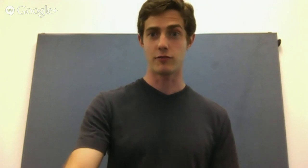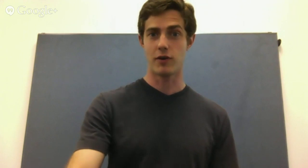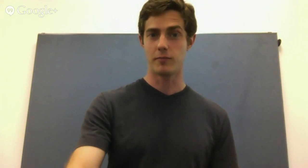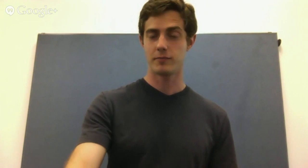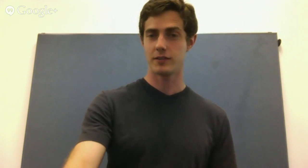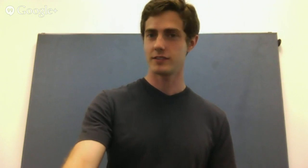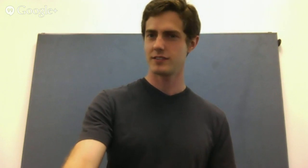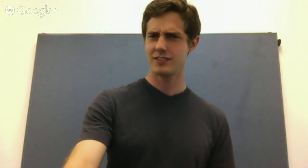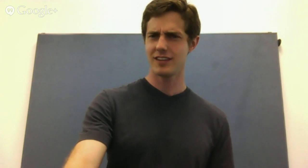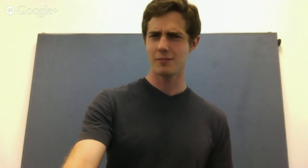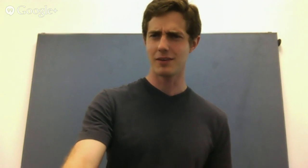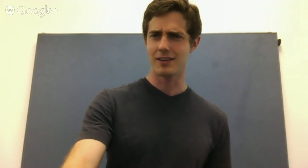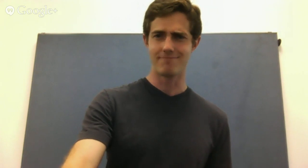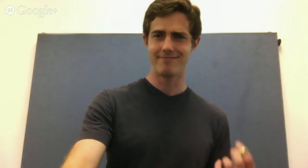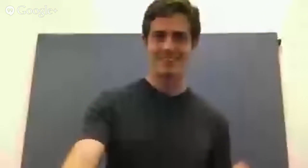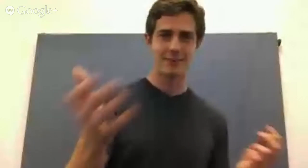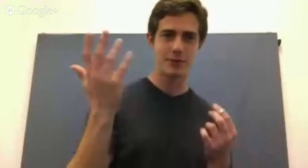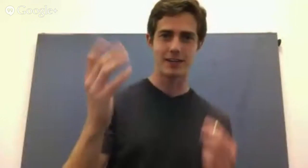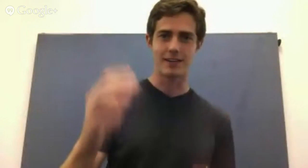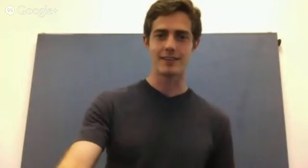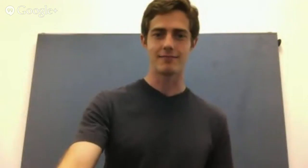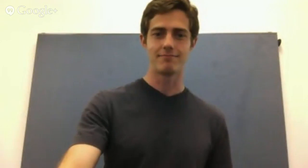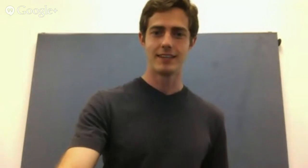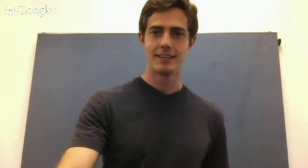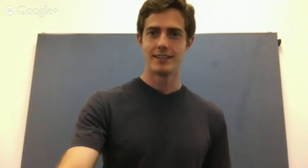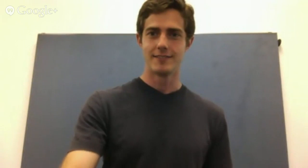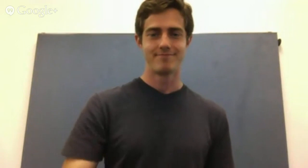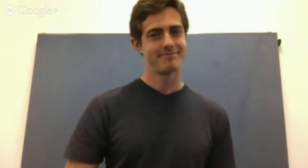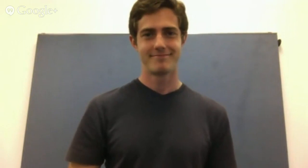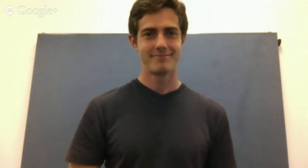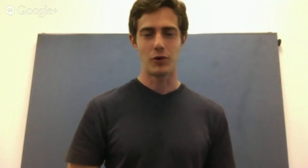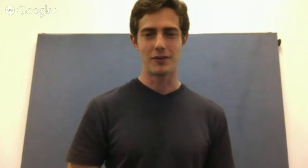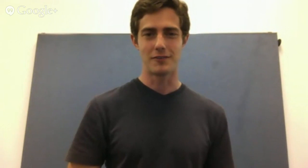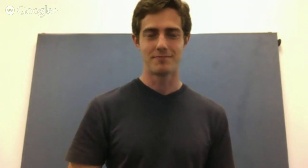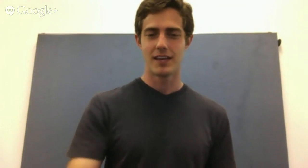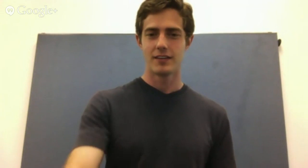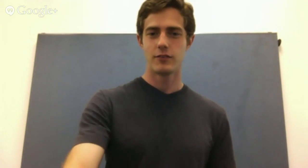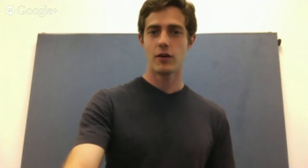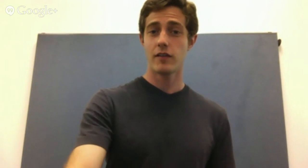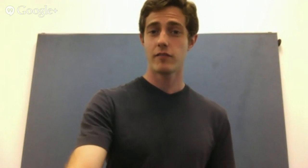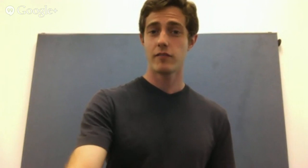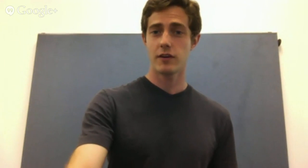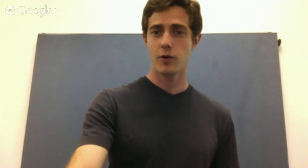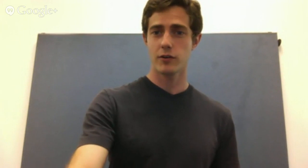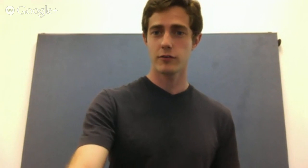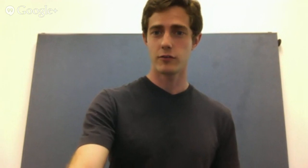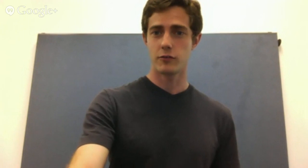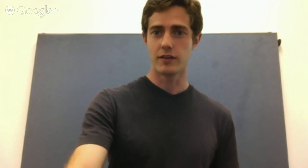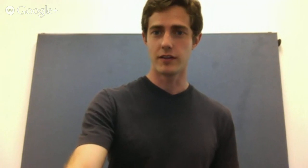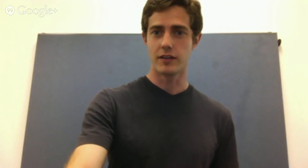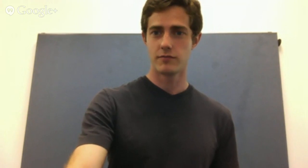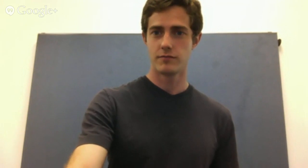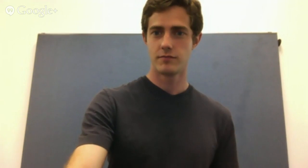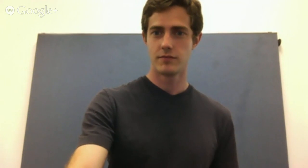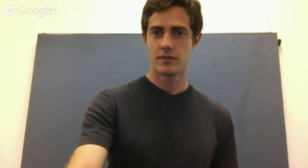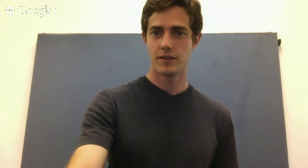a problem because it's still dinging me and not doing anything. Weird. Do y'all have any final questions before I leave?